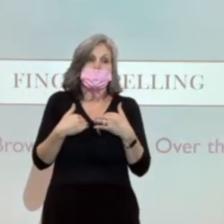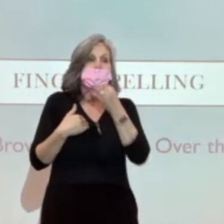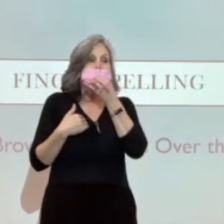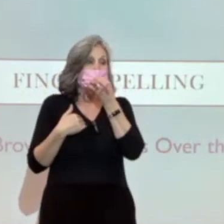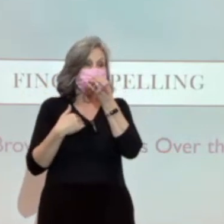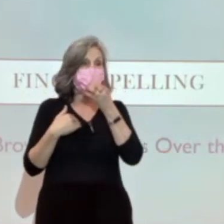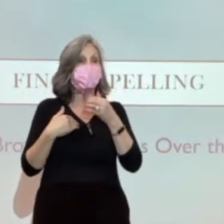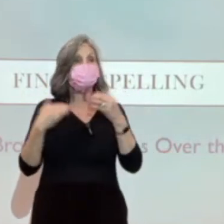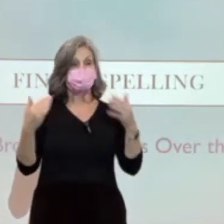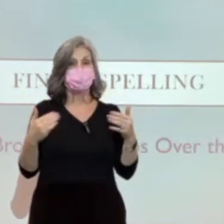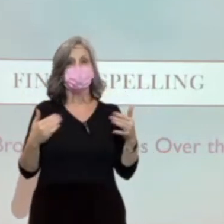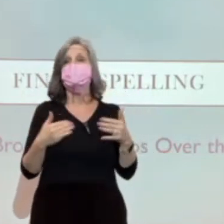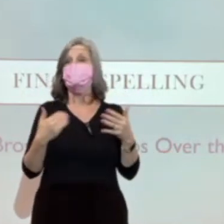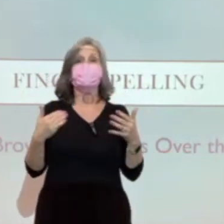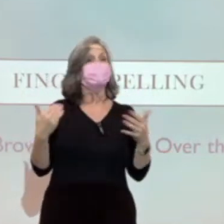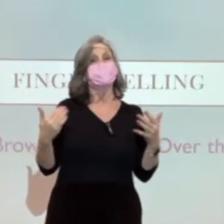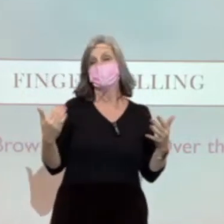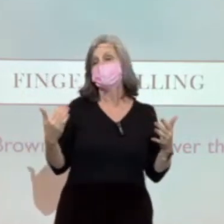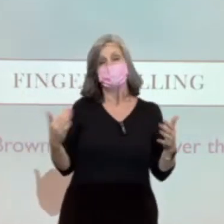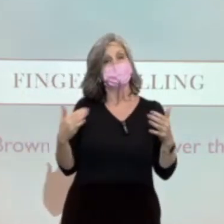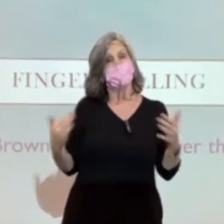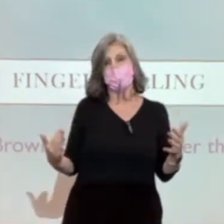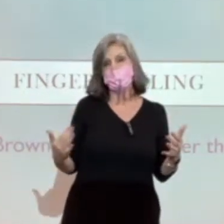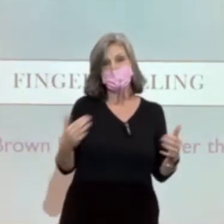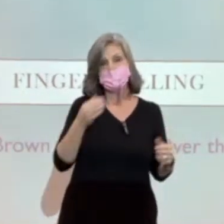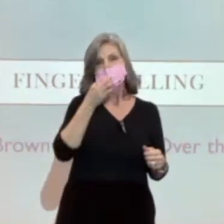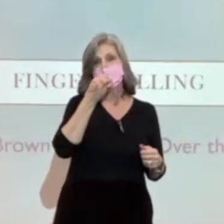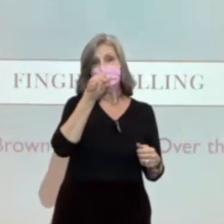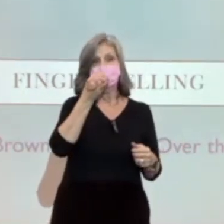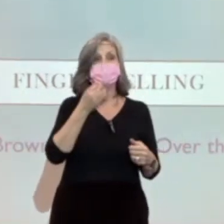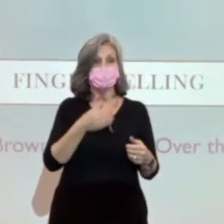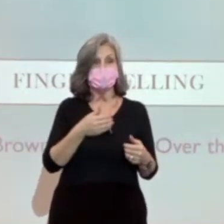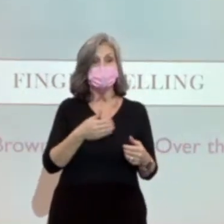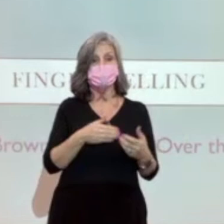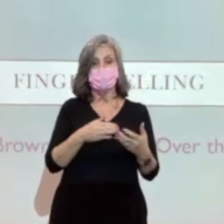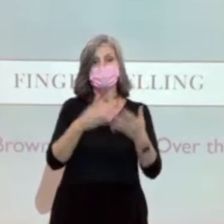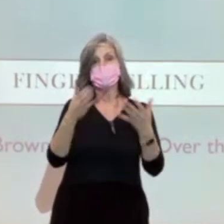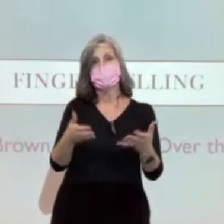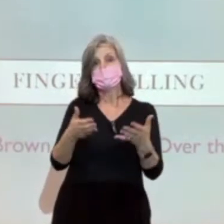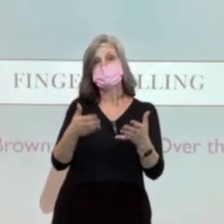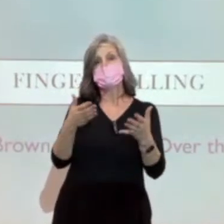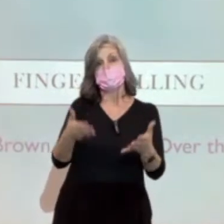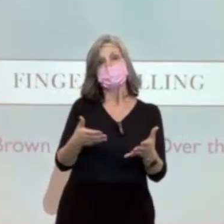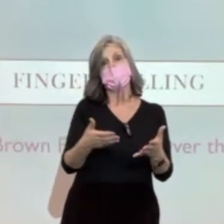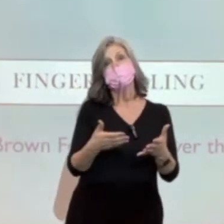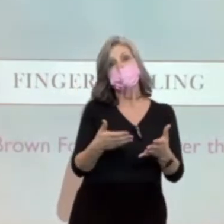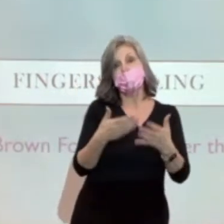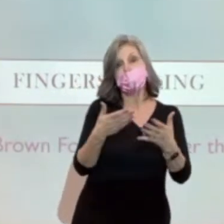personally, the older I get, the more I learn, the more I realize I don't know. And that if you say to somebody, I really want to be respectful of your